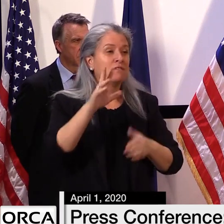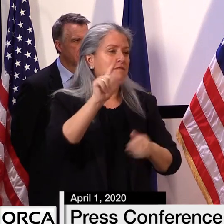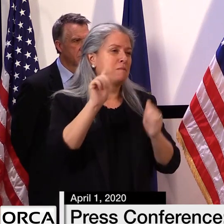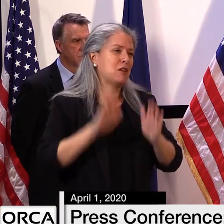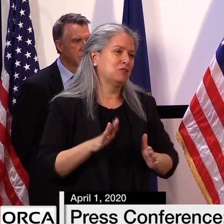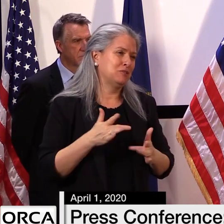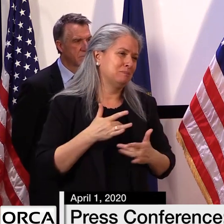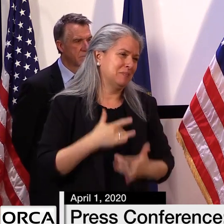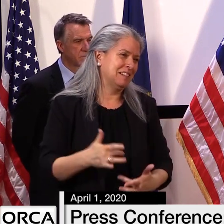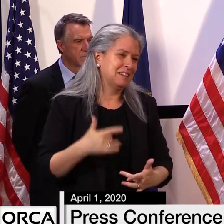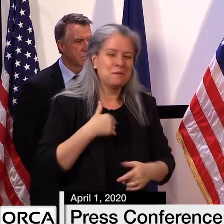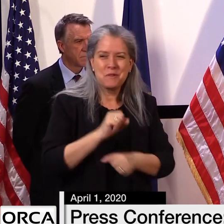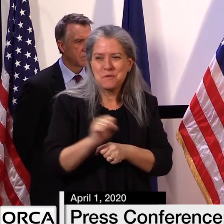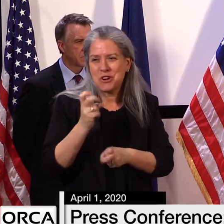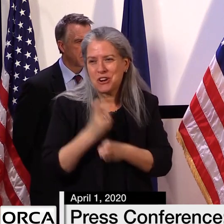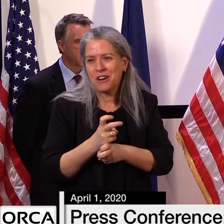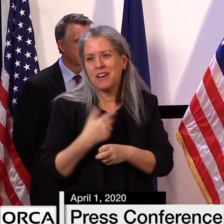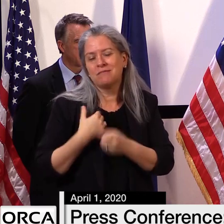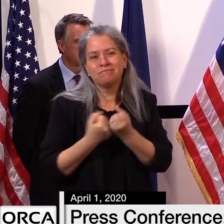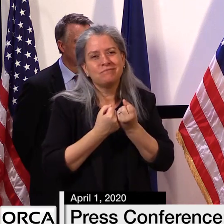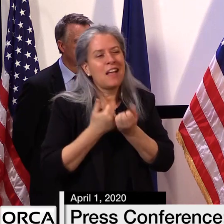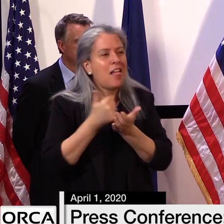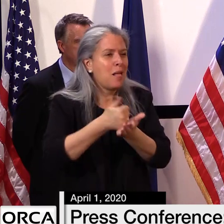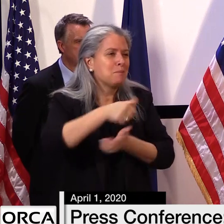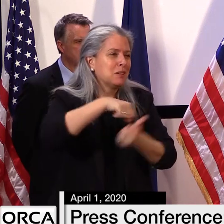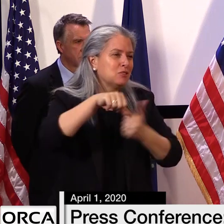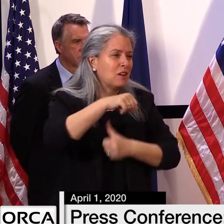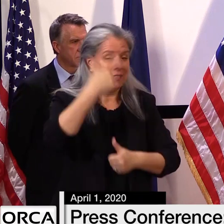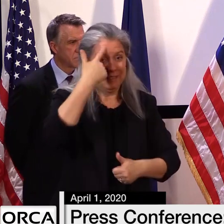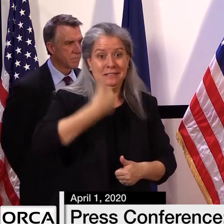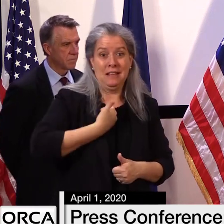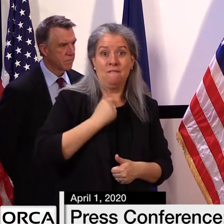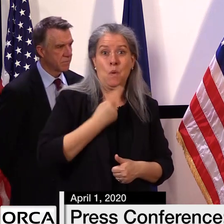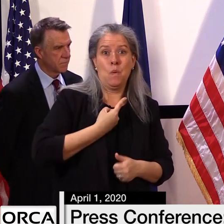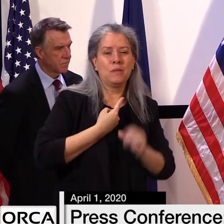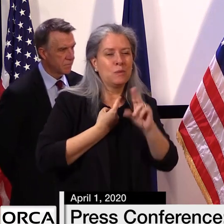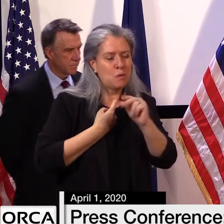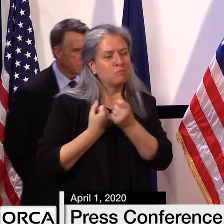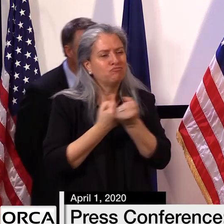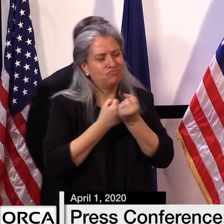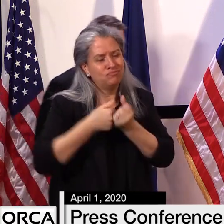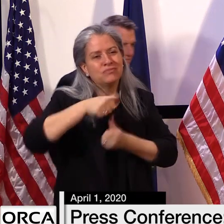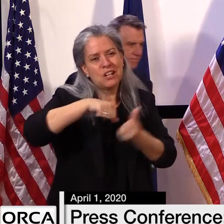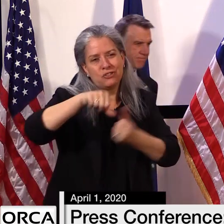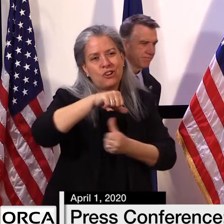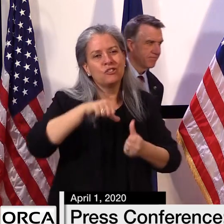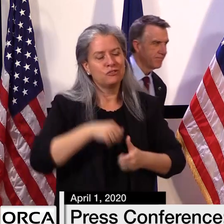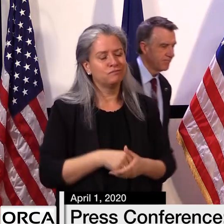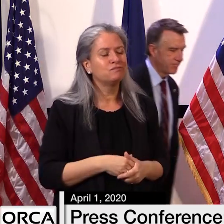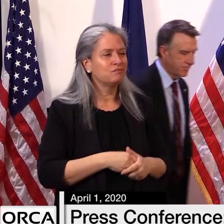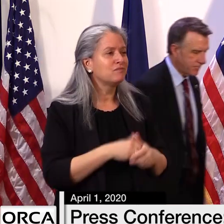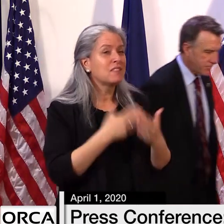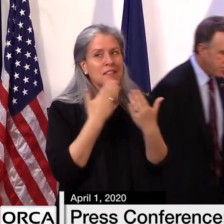usual, working hard and helping others more than they think about themselves. Thank you very much.